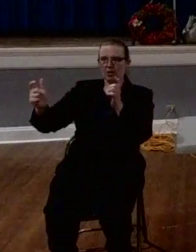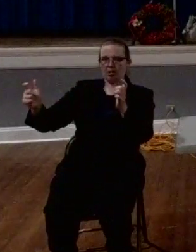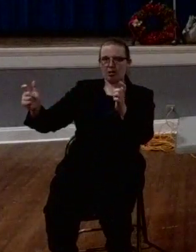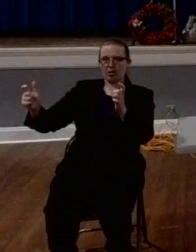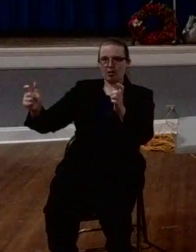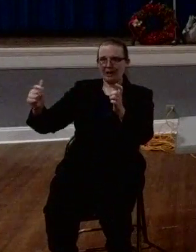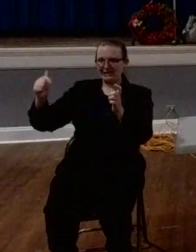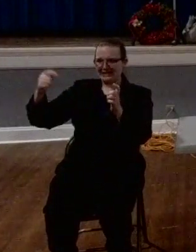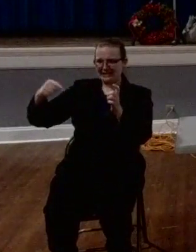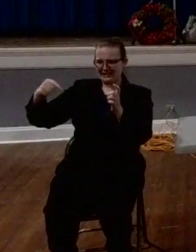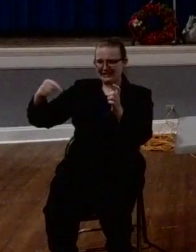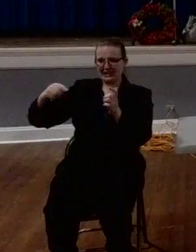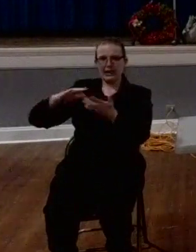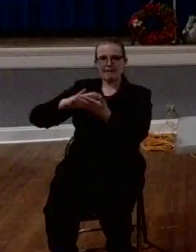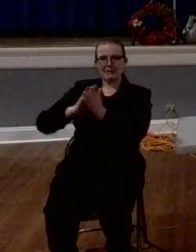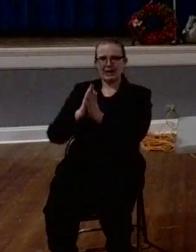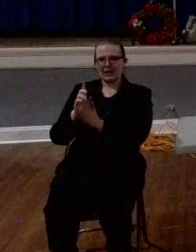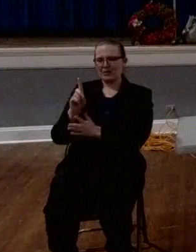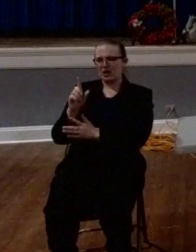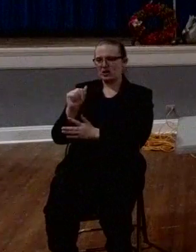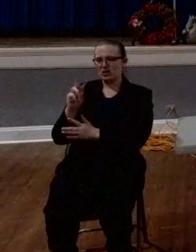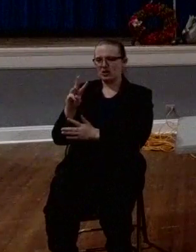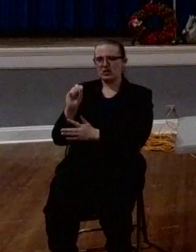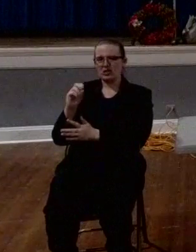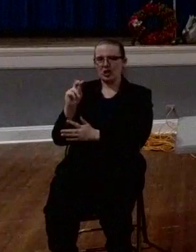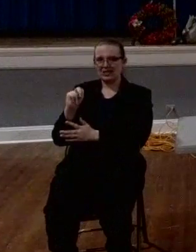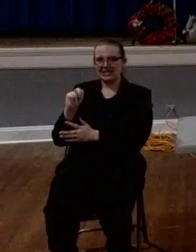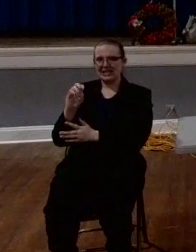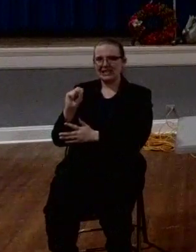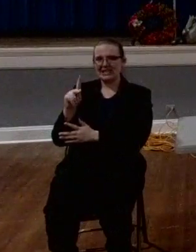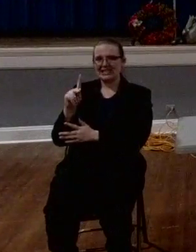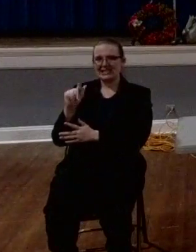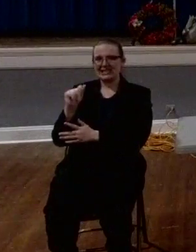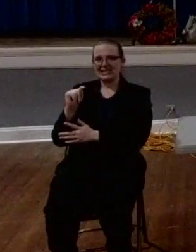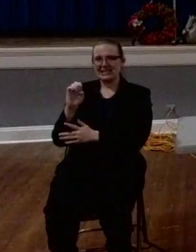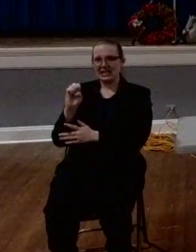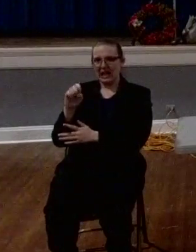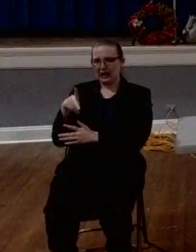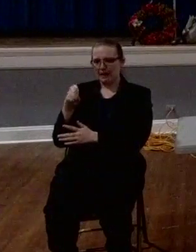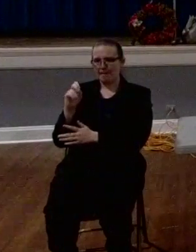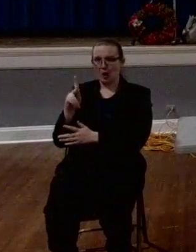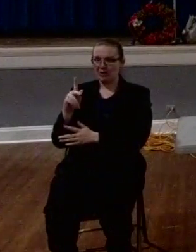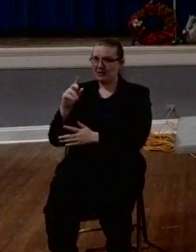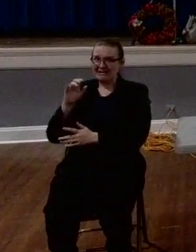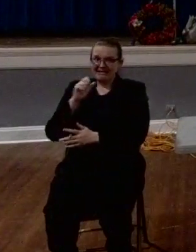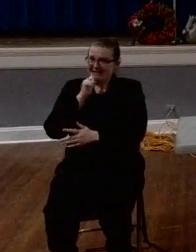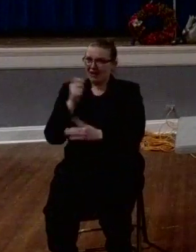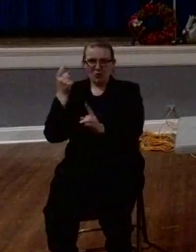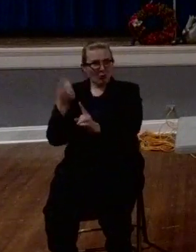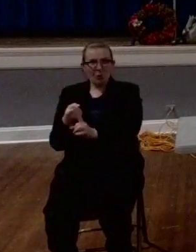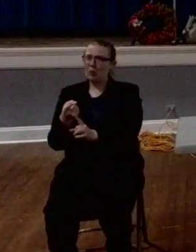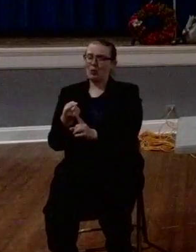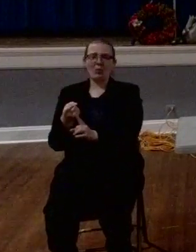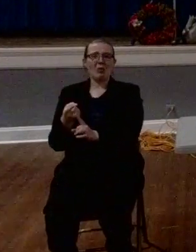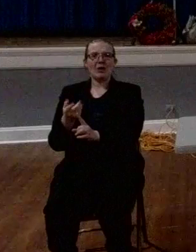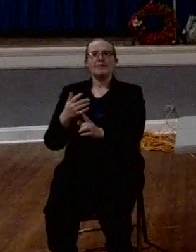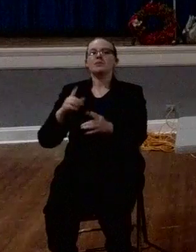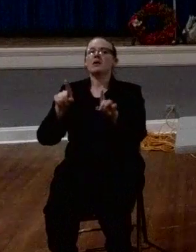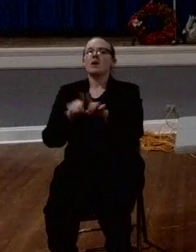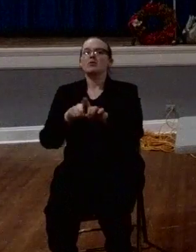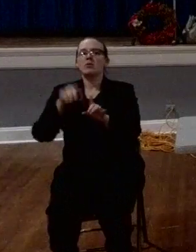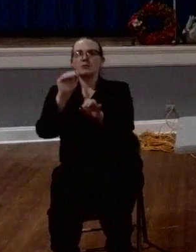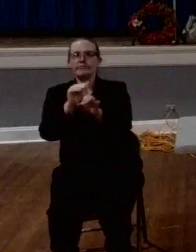it becomes the Dawson Skate Park, and that's not what it's meant to be. Also want to remind you